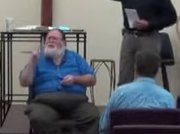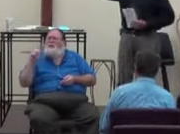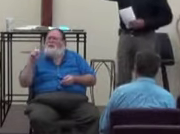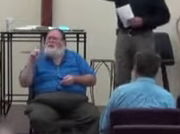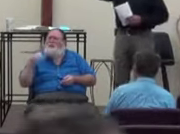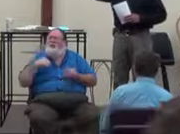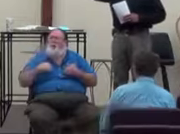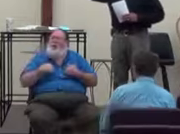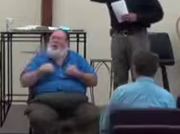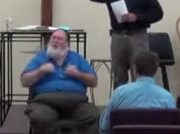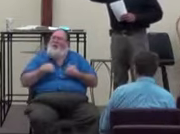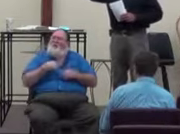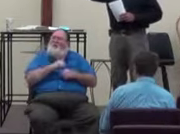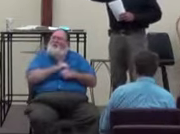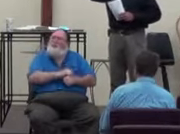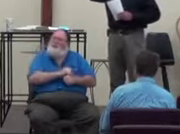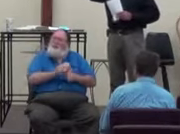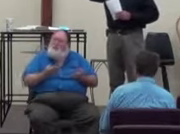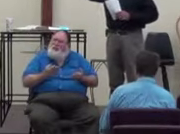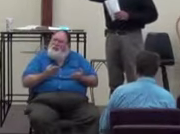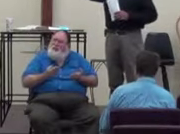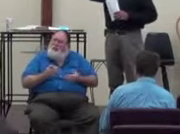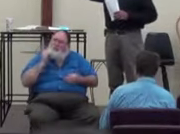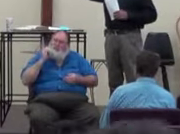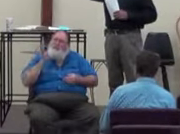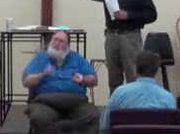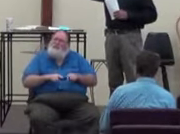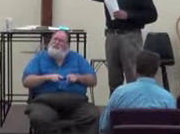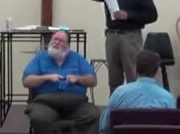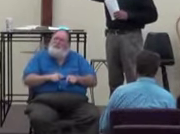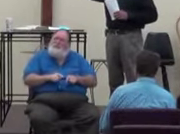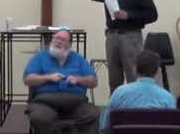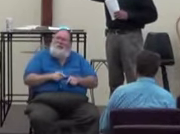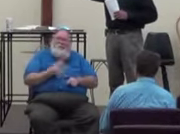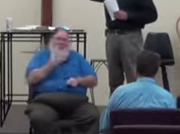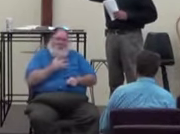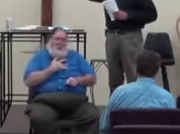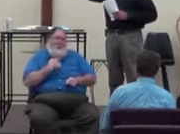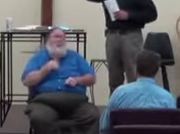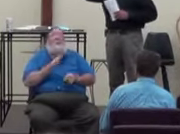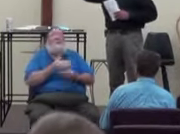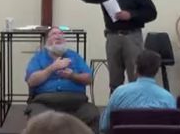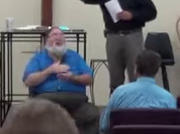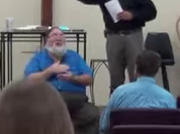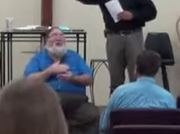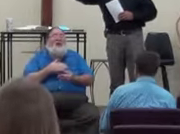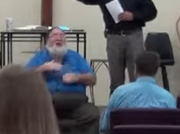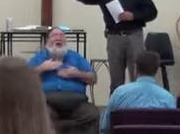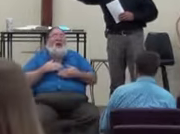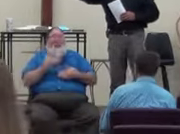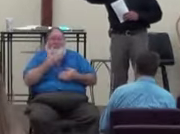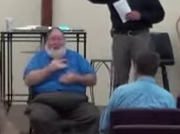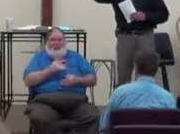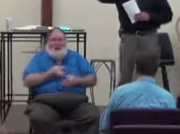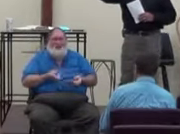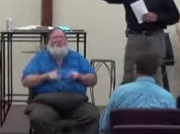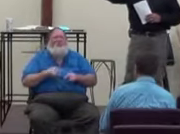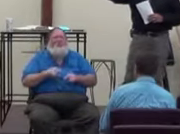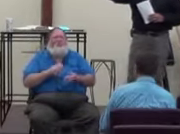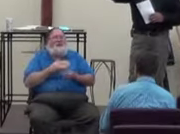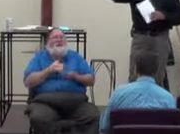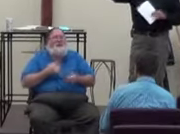got a tradition here at Destiny. When it's your birthday, we sing happy birthday. And when we sing happy birthday,